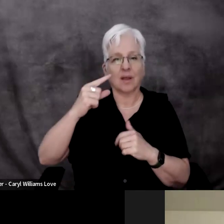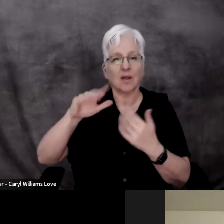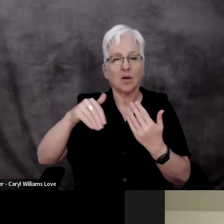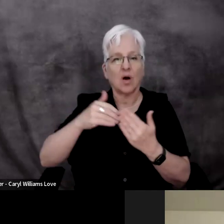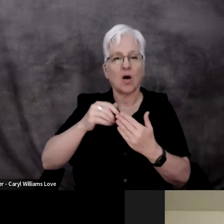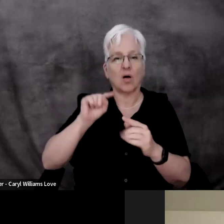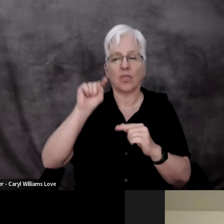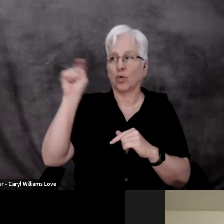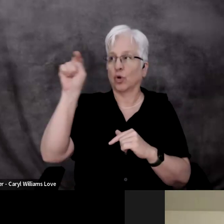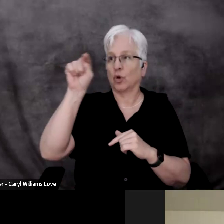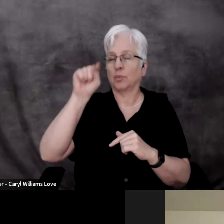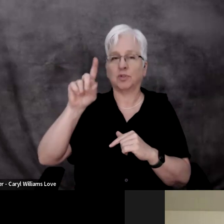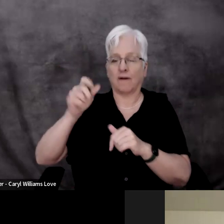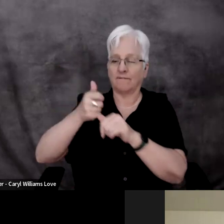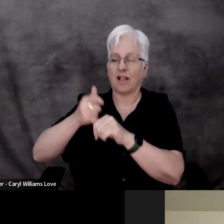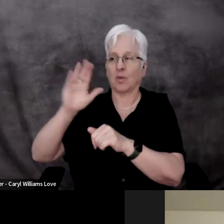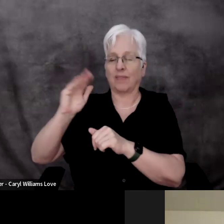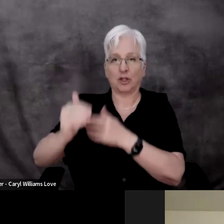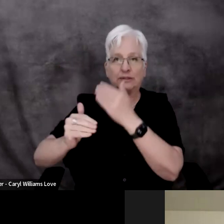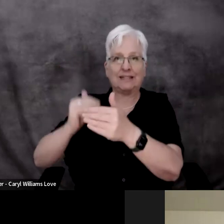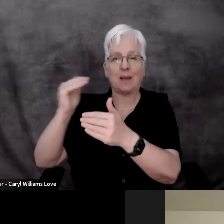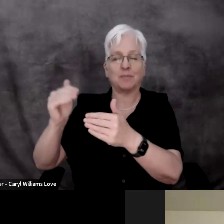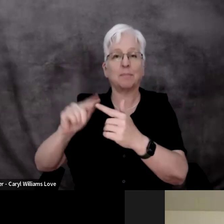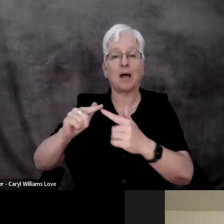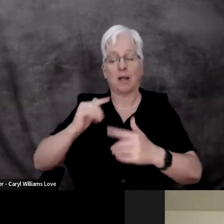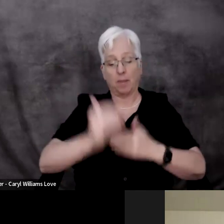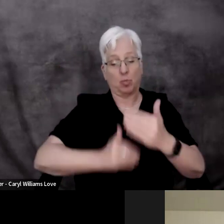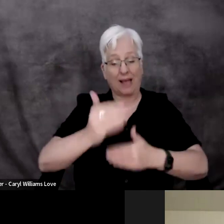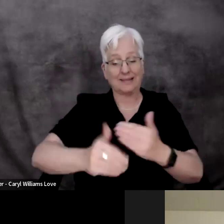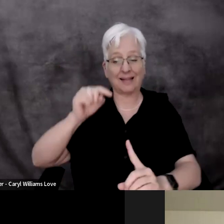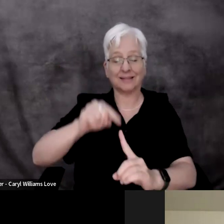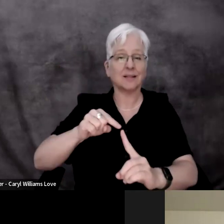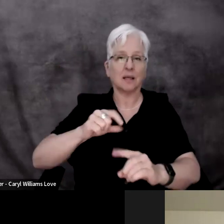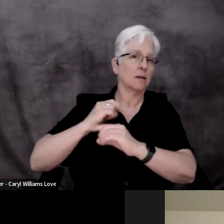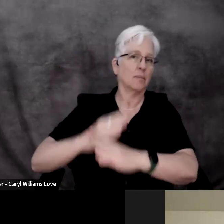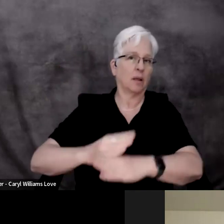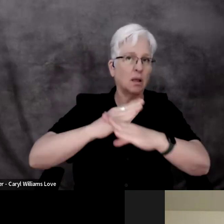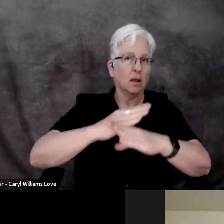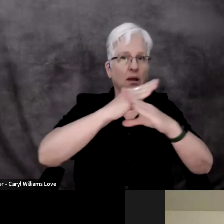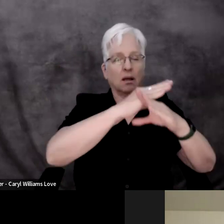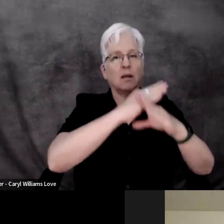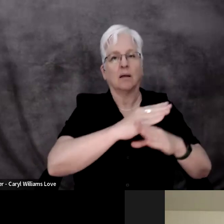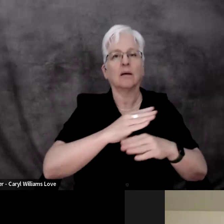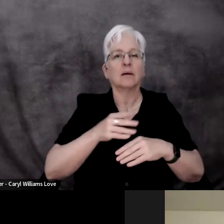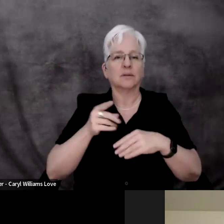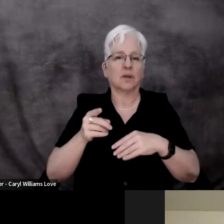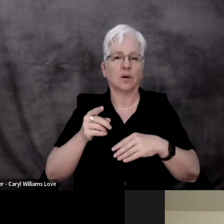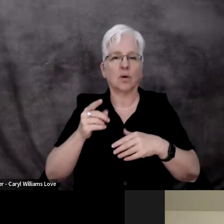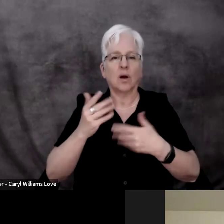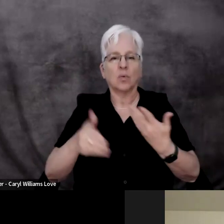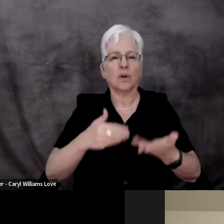can, but the process itself is so cumbersome. So to walk you through it, in our region, in Pierce